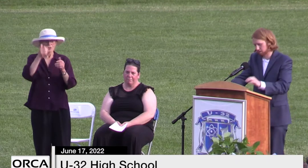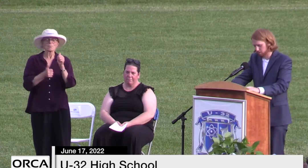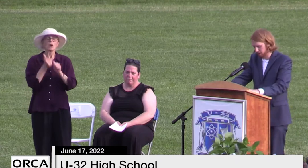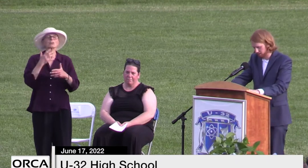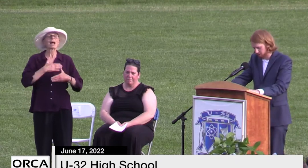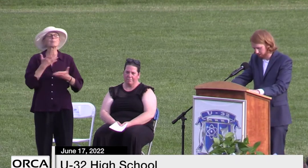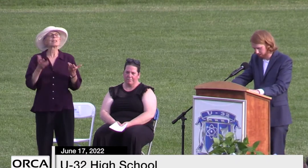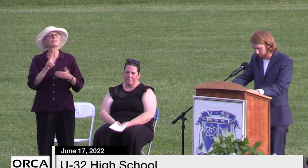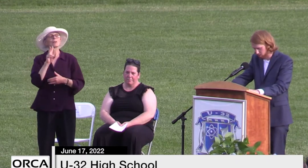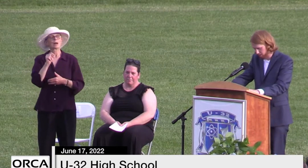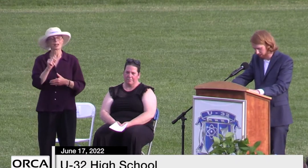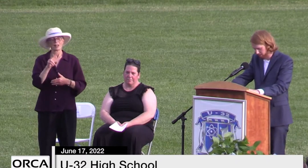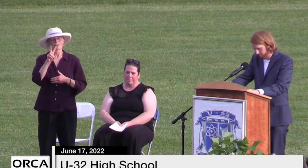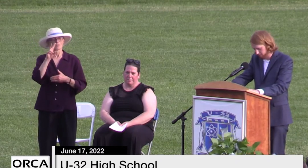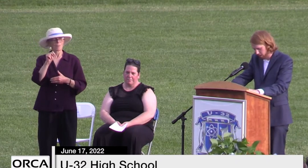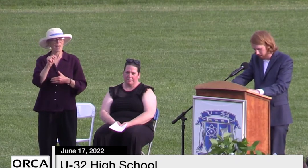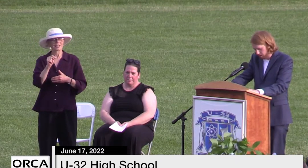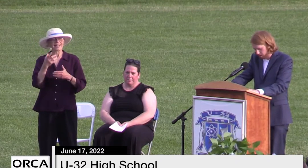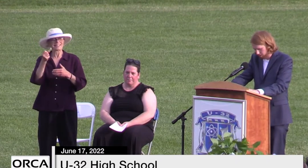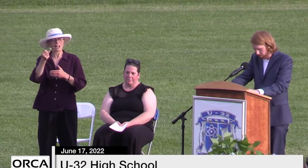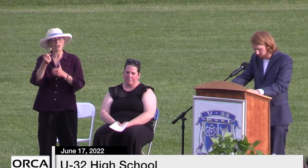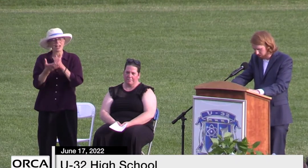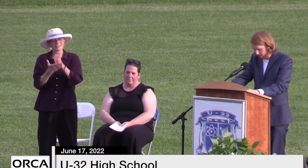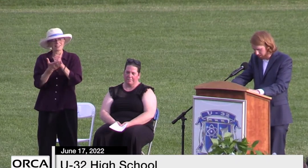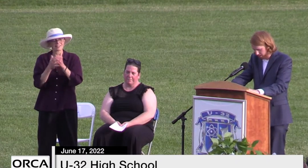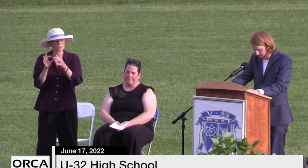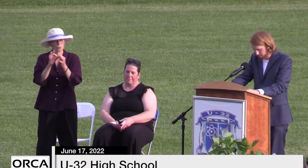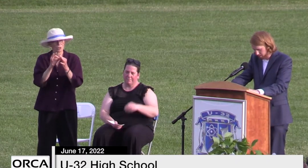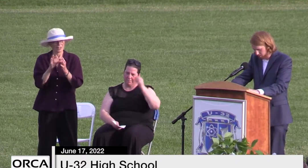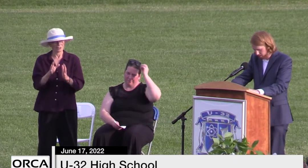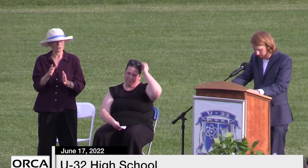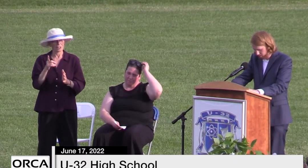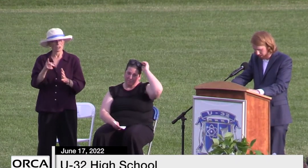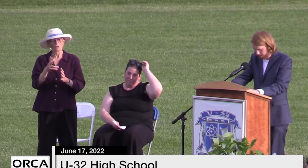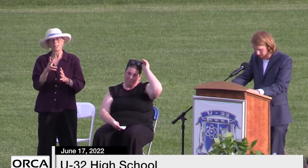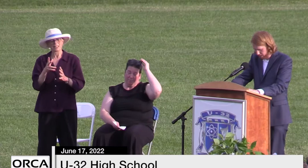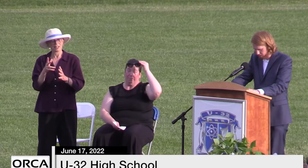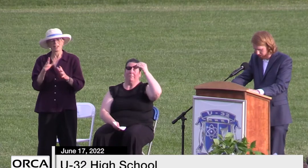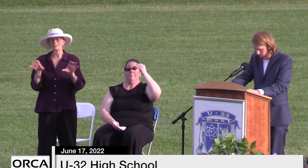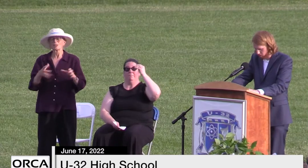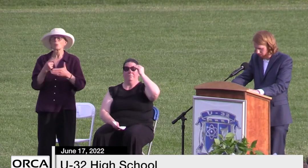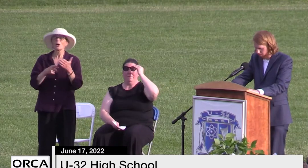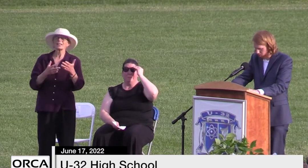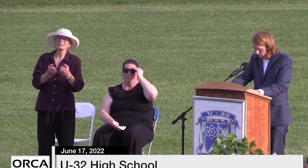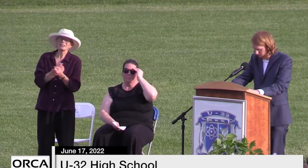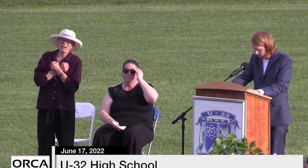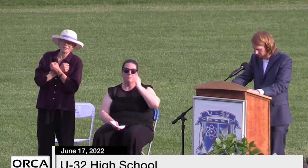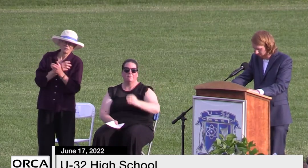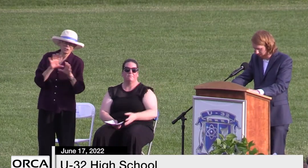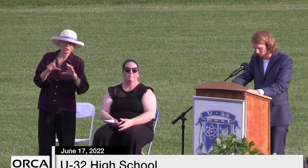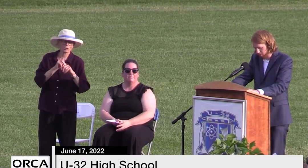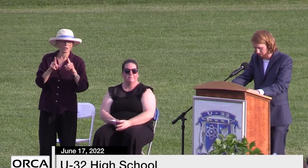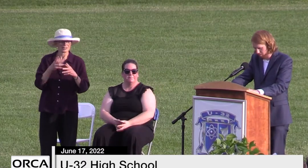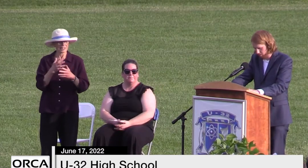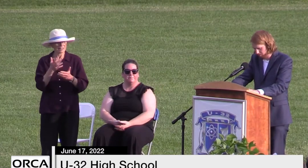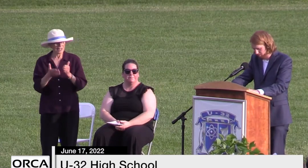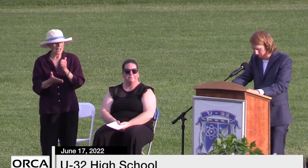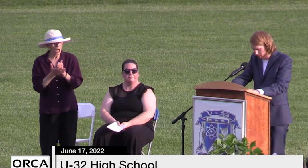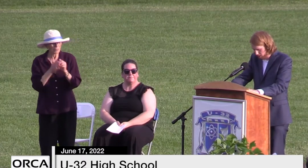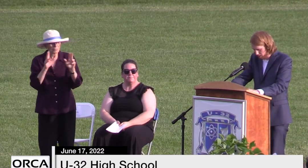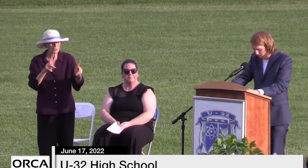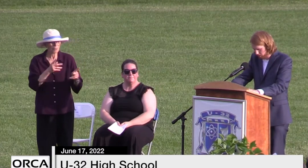was the Vermont Dairy Systems Coordinator. It was this job that he was able to do what he had a passion for, problem solving and helping